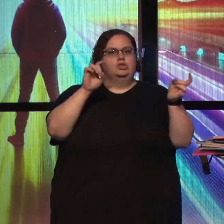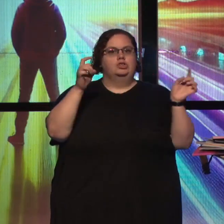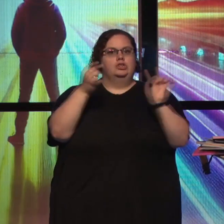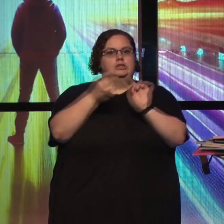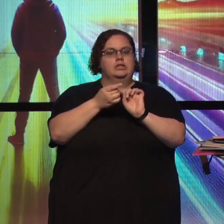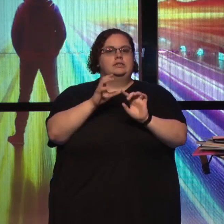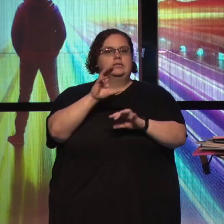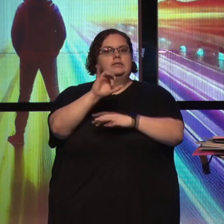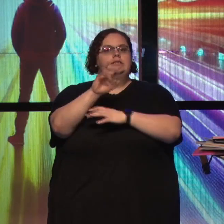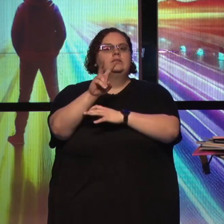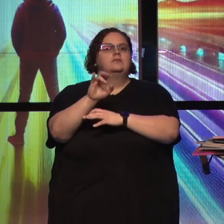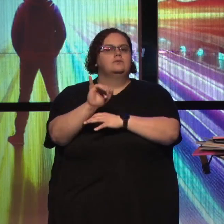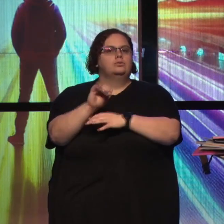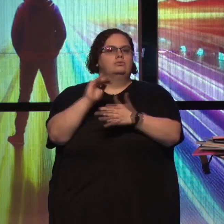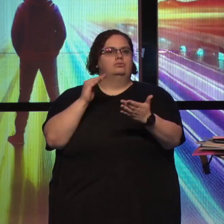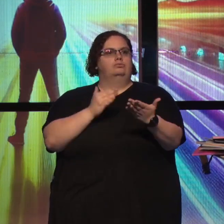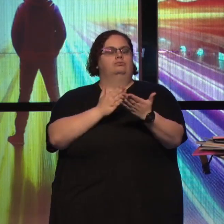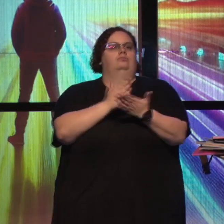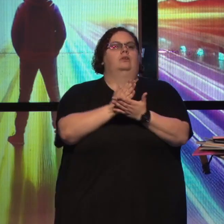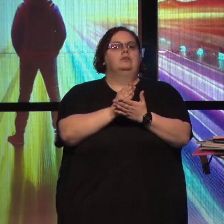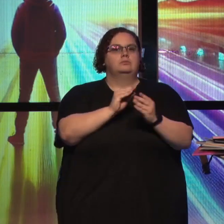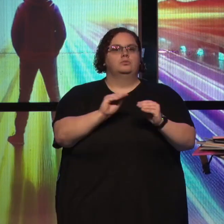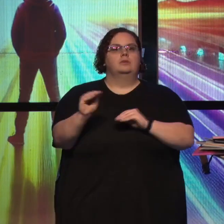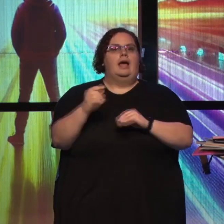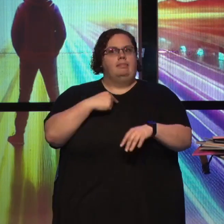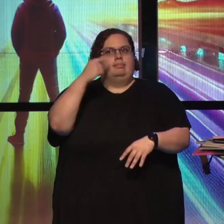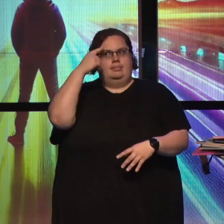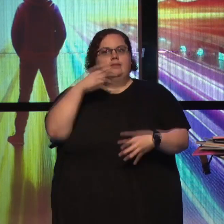movement. I think it mattered deeply.